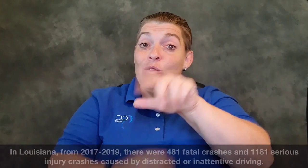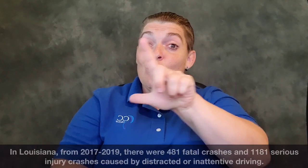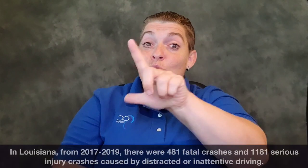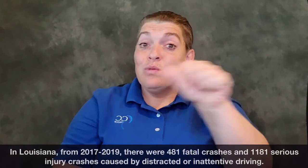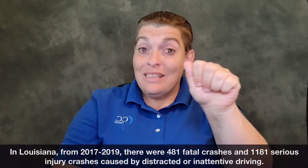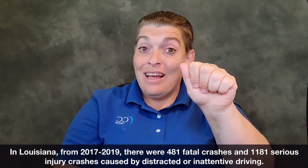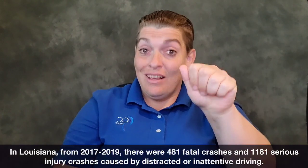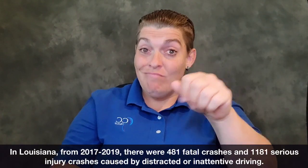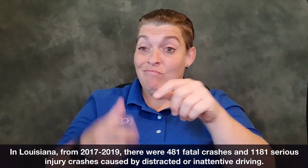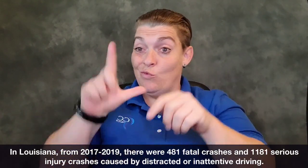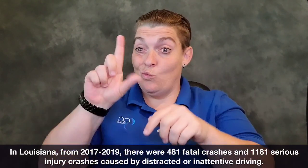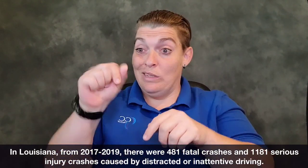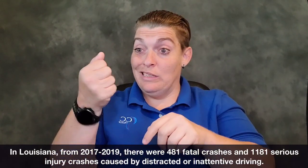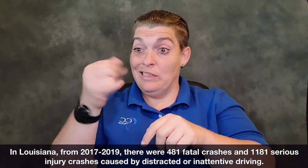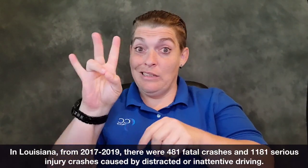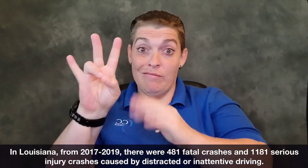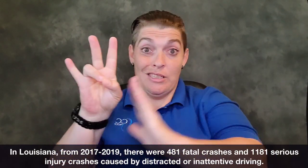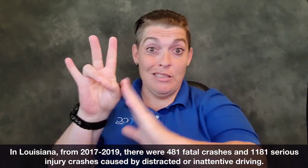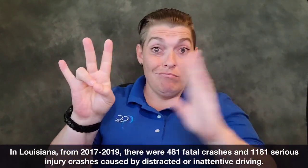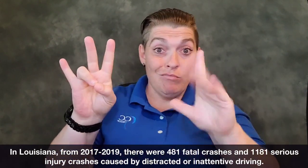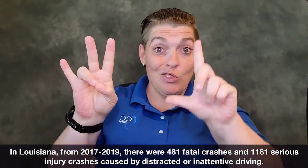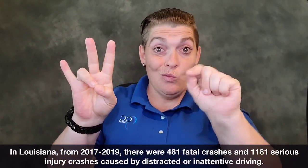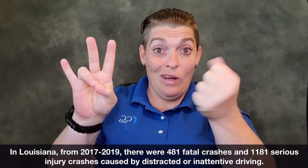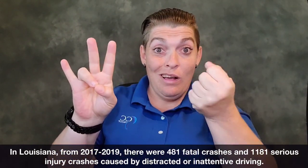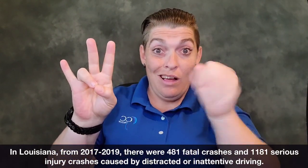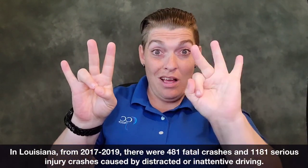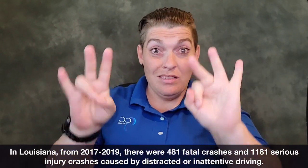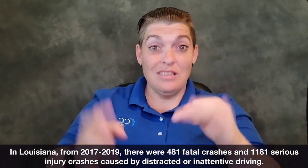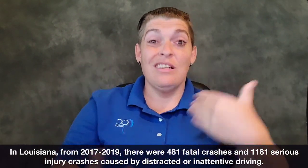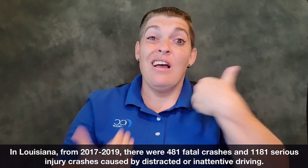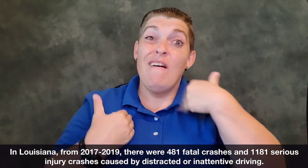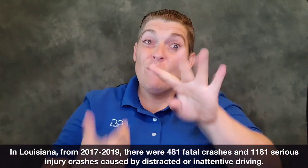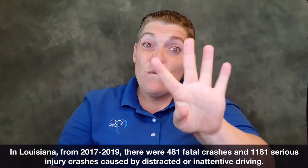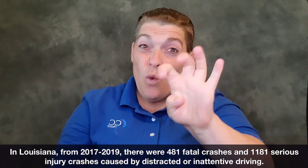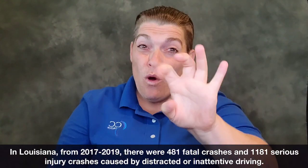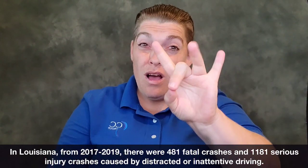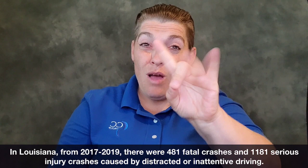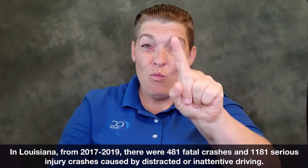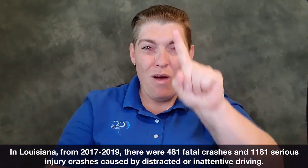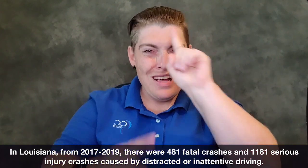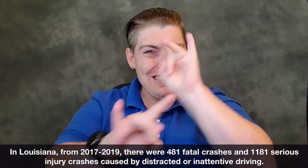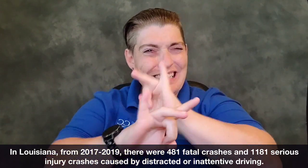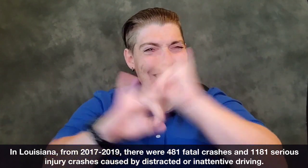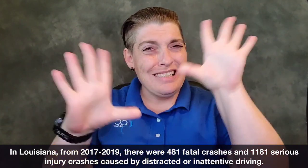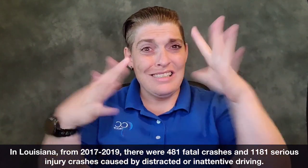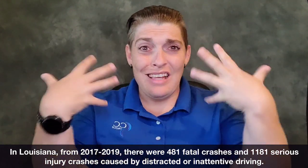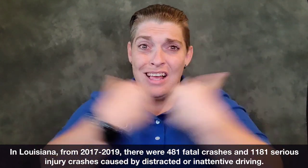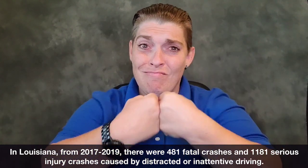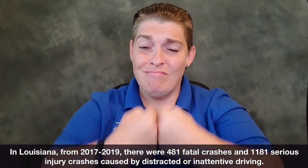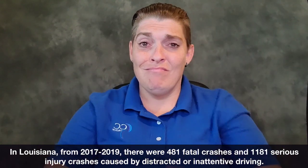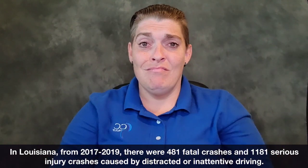In Louisiana, from 2017 through 2019, there were 481 fatal crashes